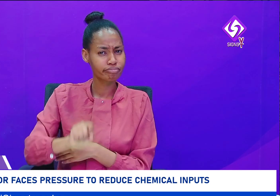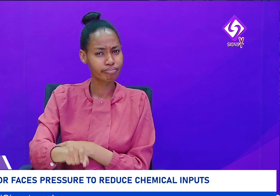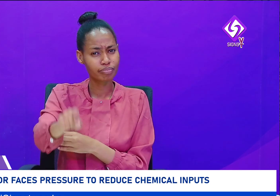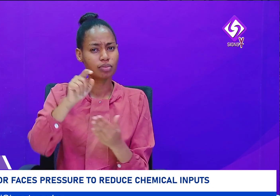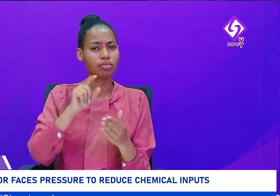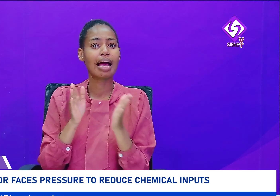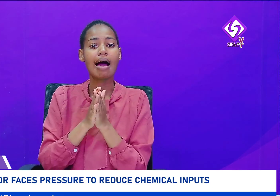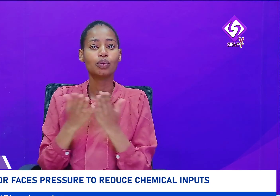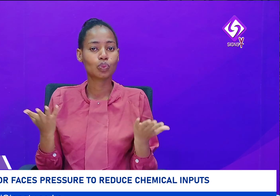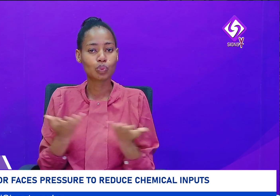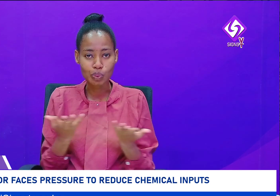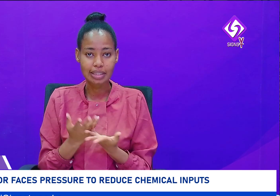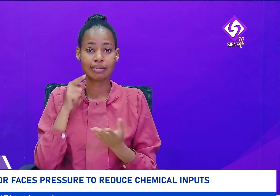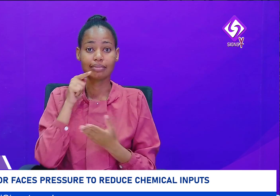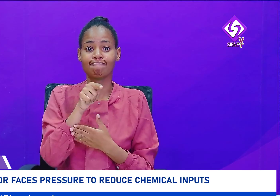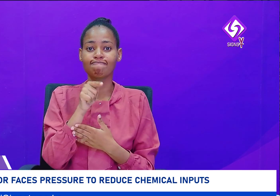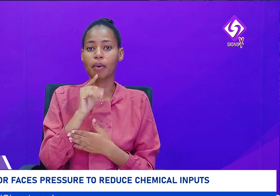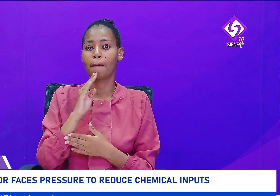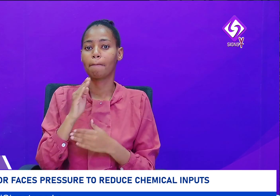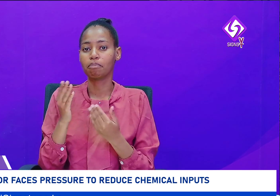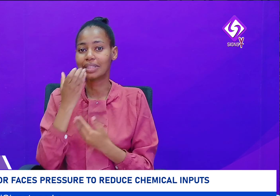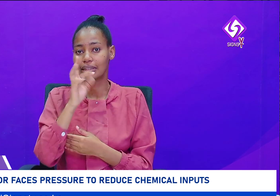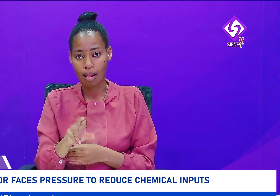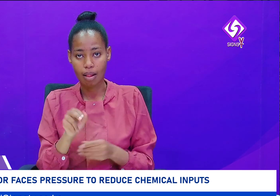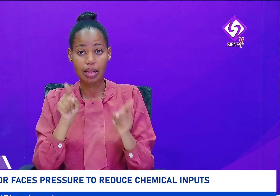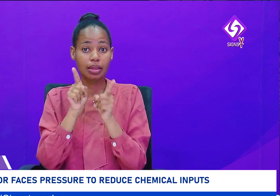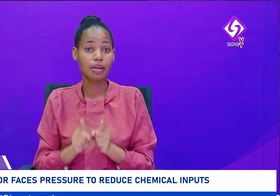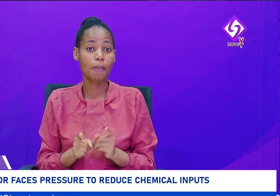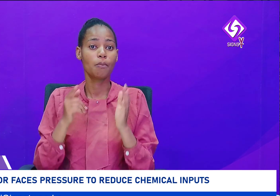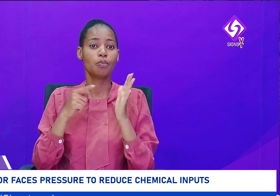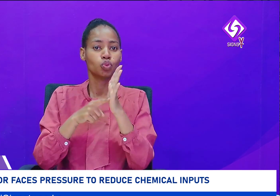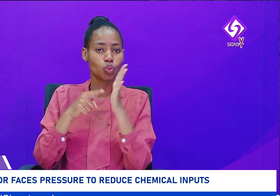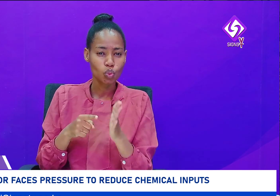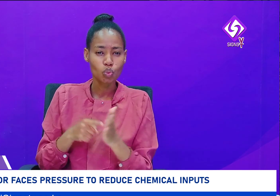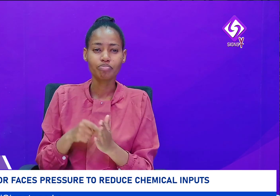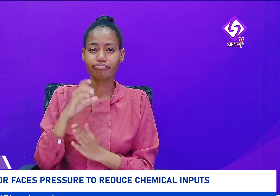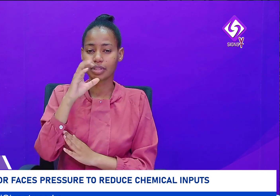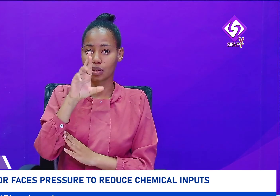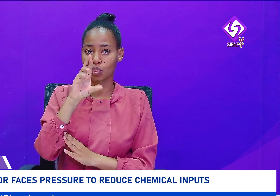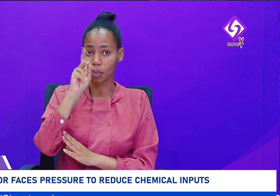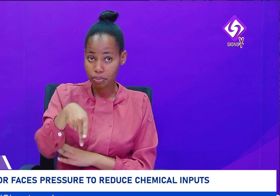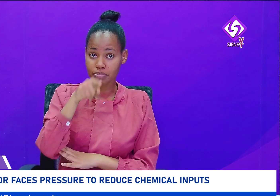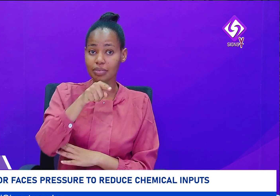While the use of fertilizers and pesticides has been credited with boosting crop yields and contributing to food